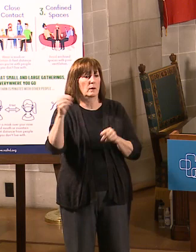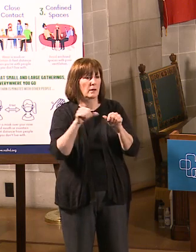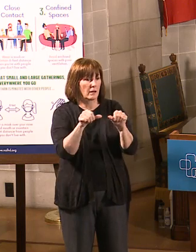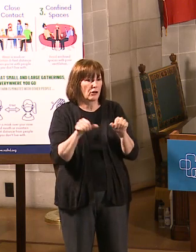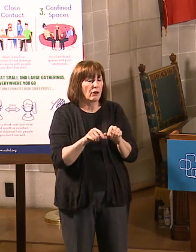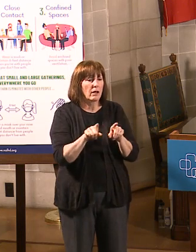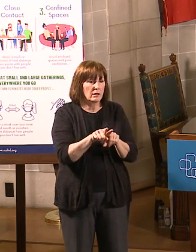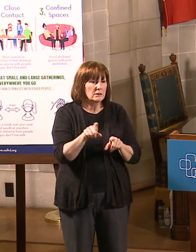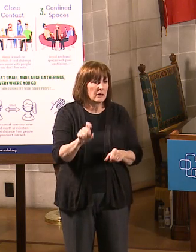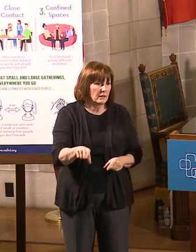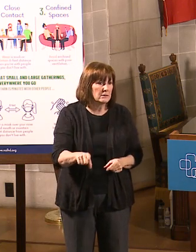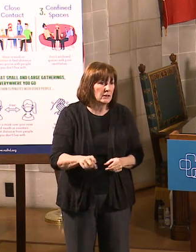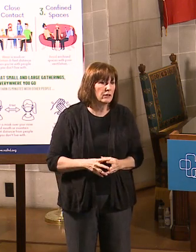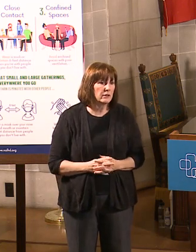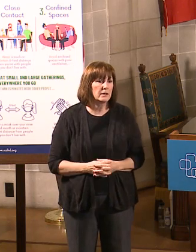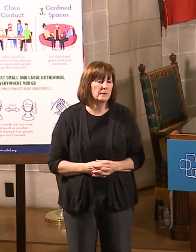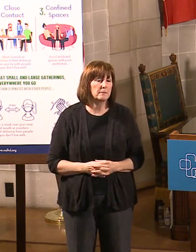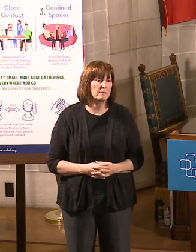needed.